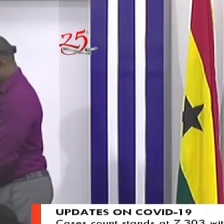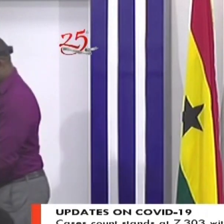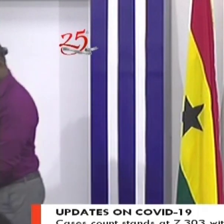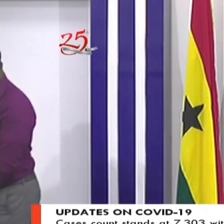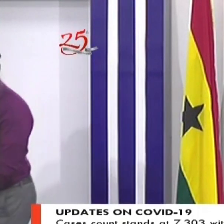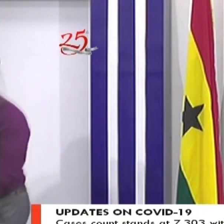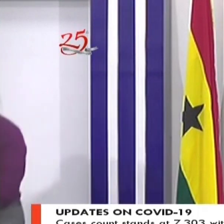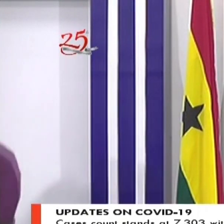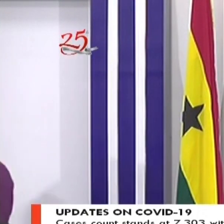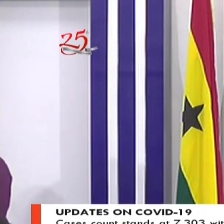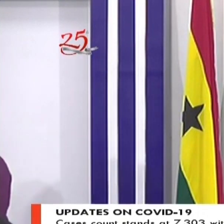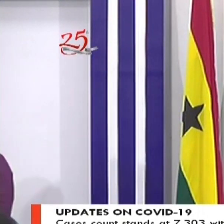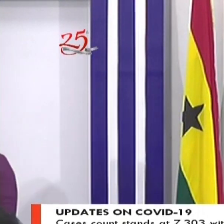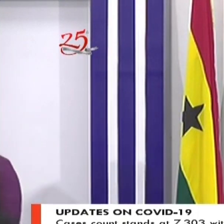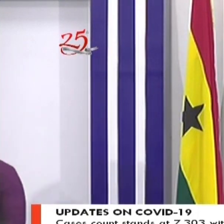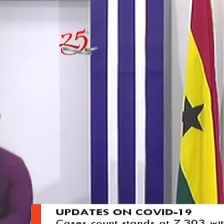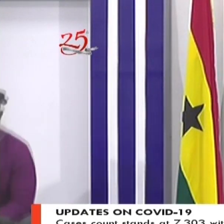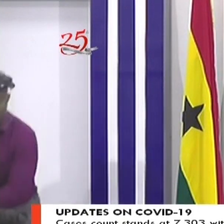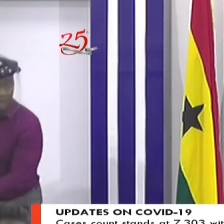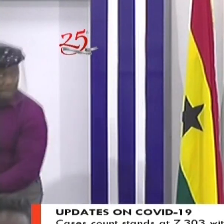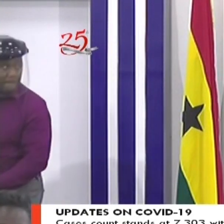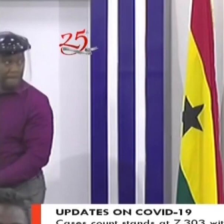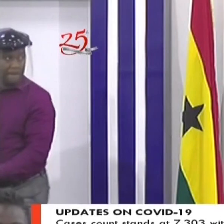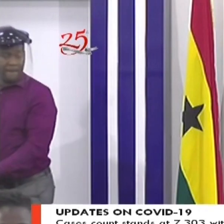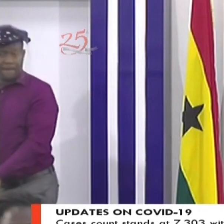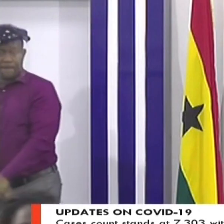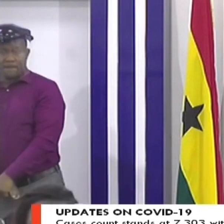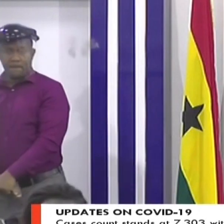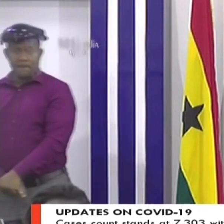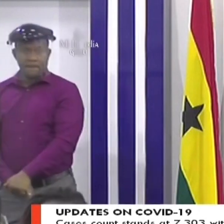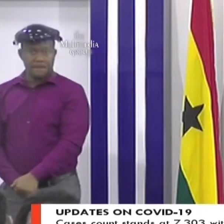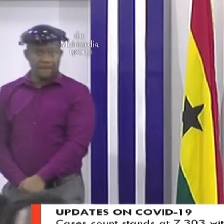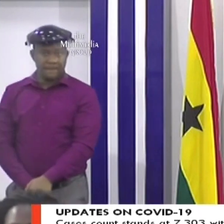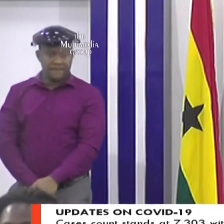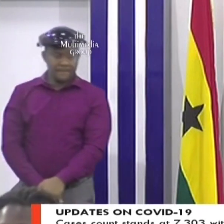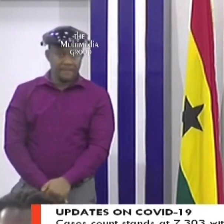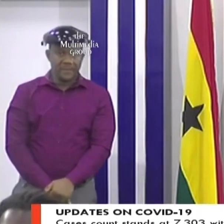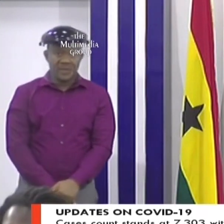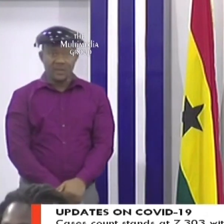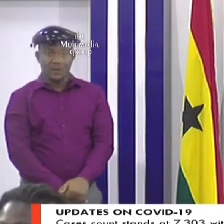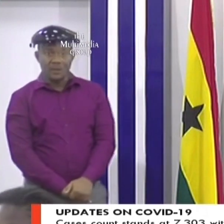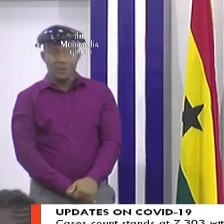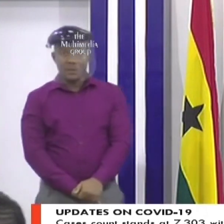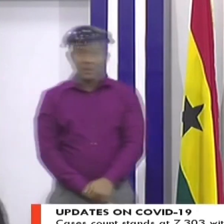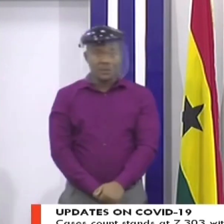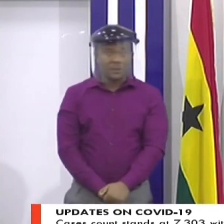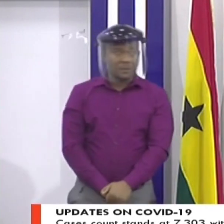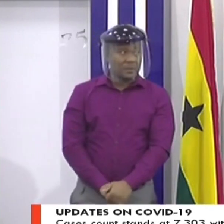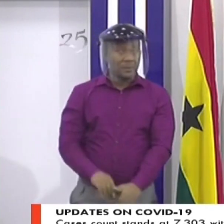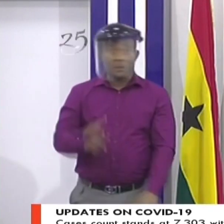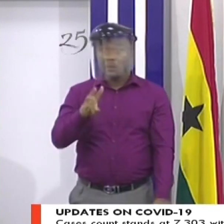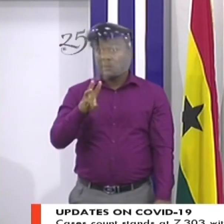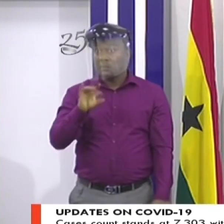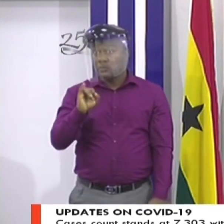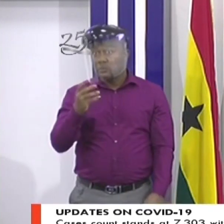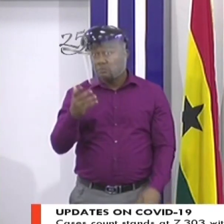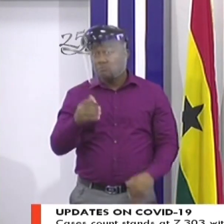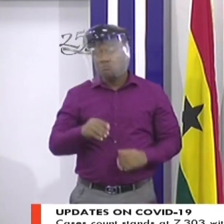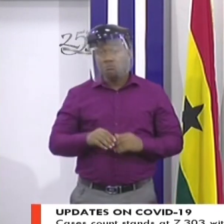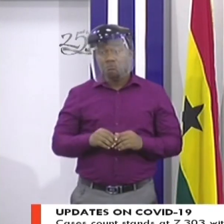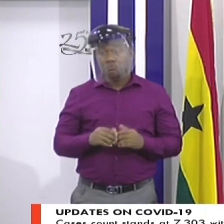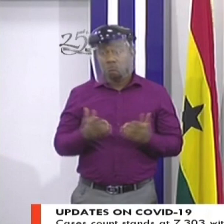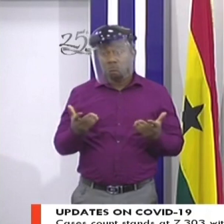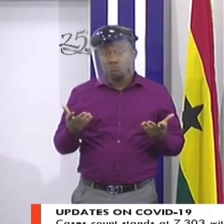The tree stations, Dr. Vedusa, tree stations, if you can come up, then